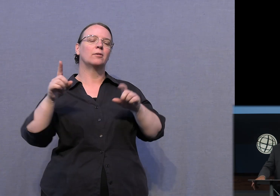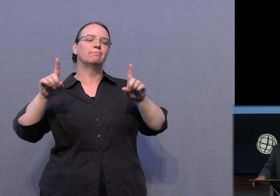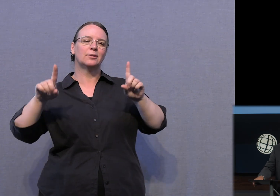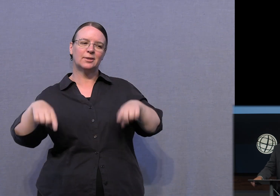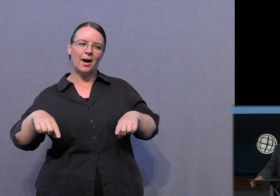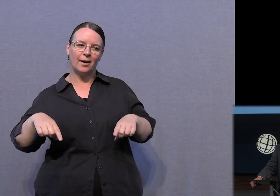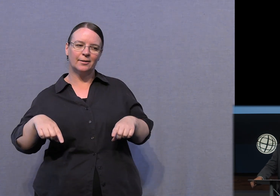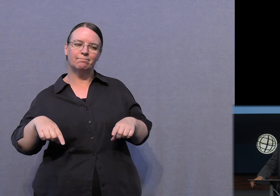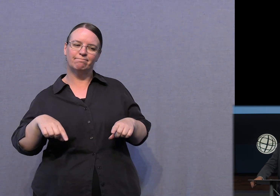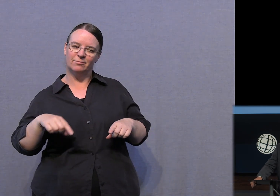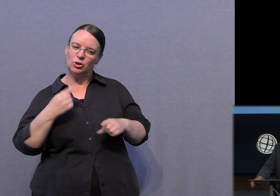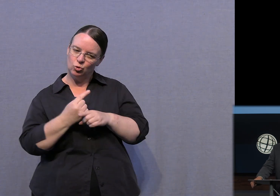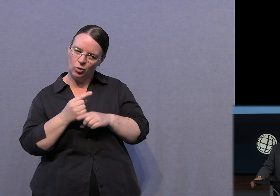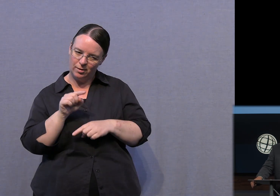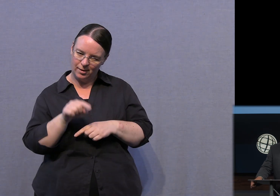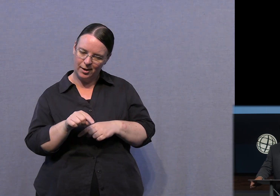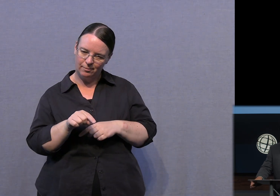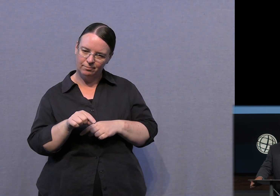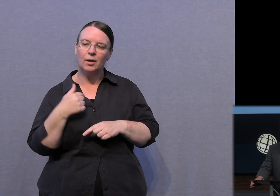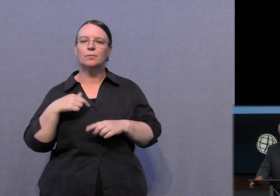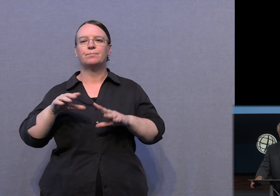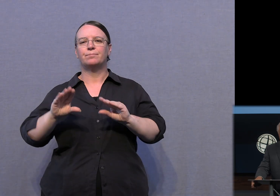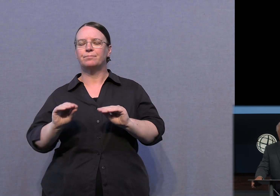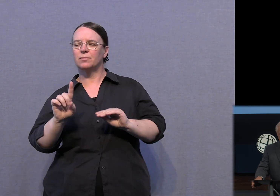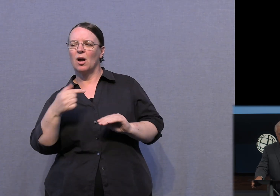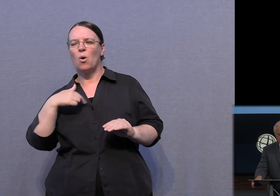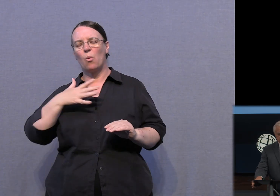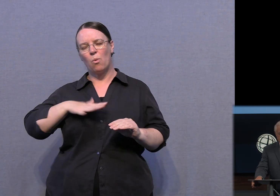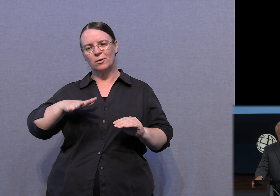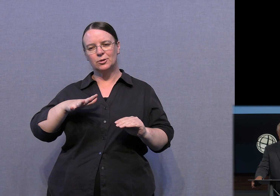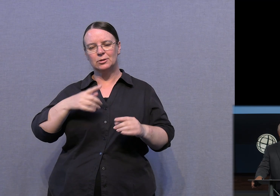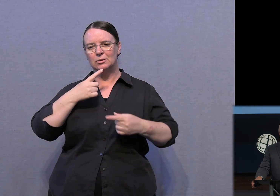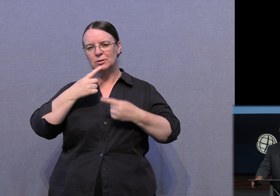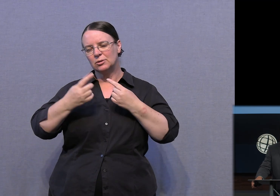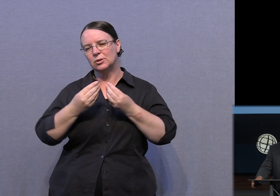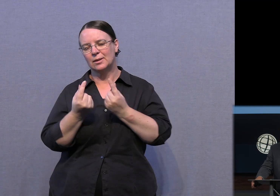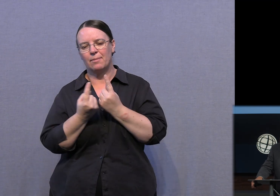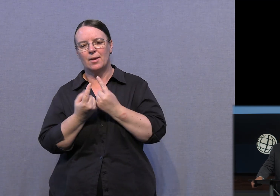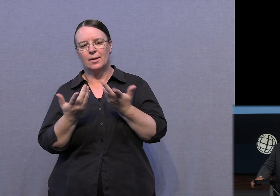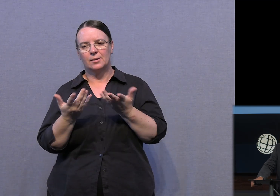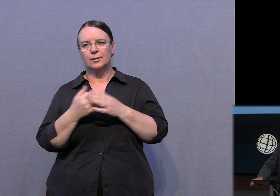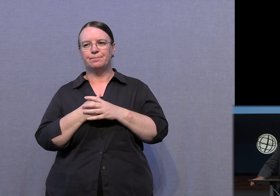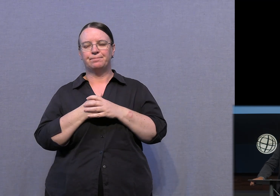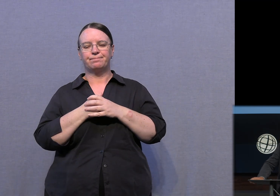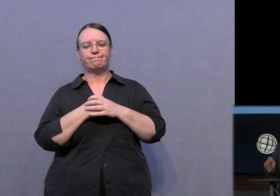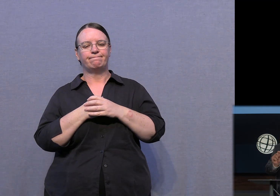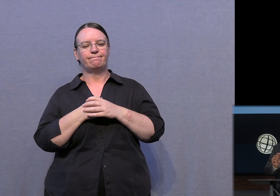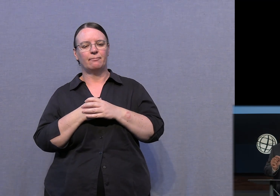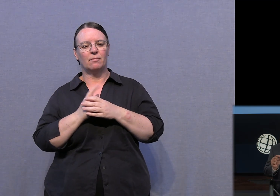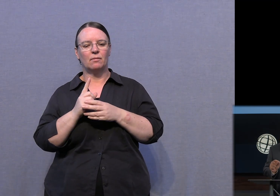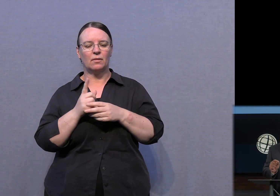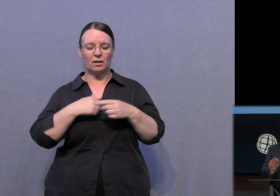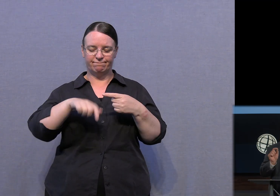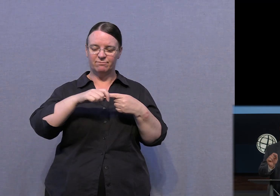that negative condition. And I don't want to pause and say a couple things, several things that might be relevant to us. The first thing